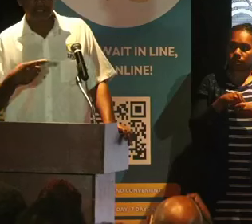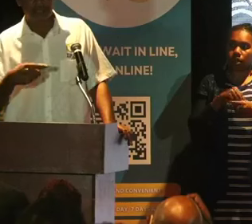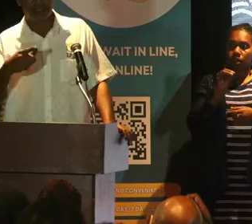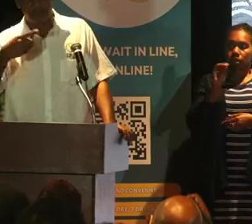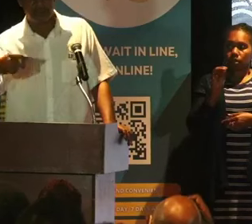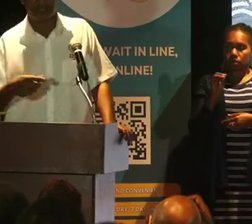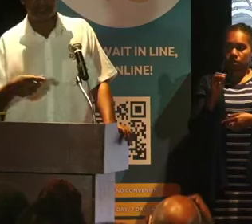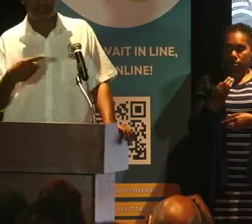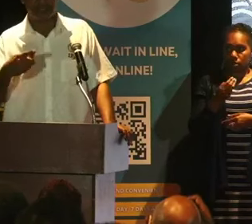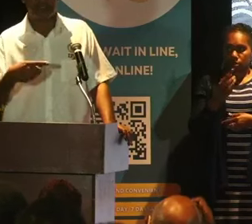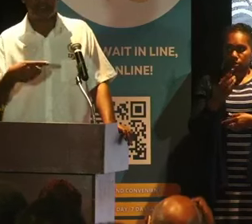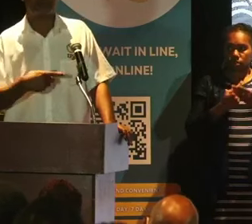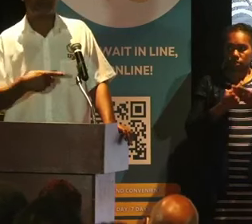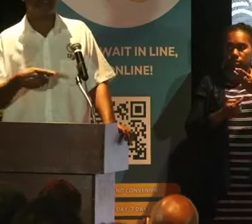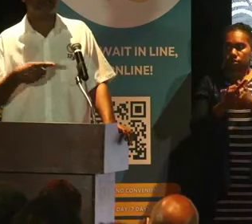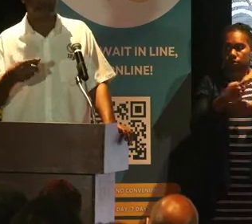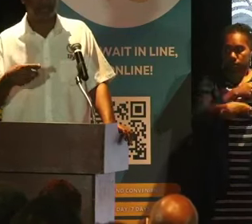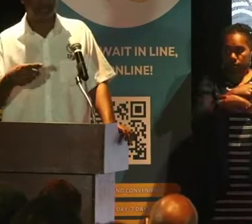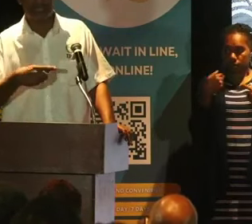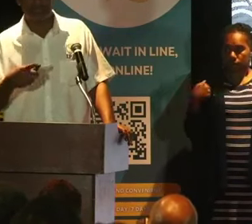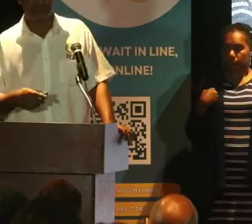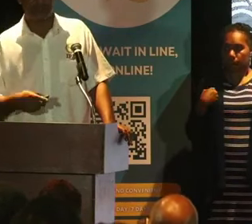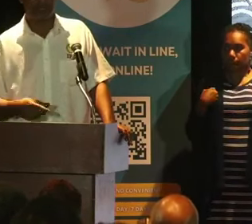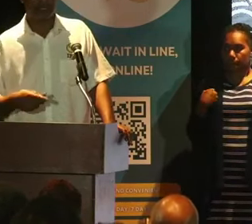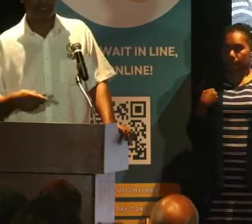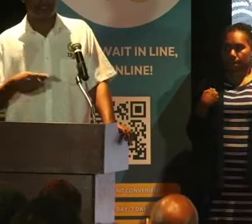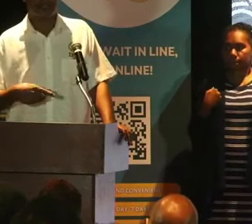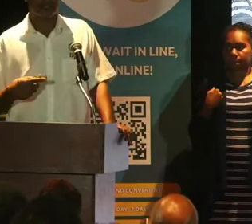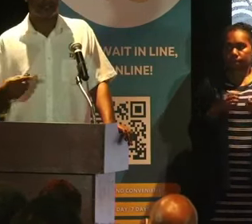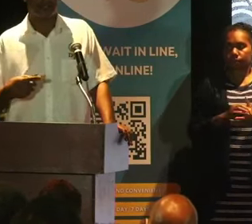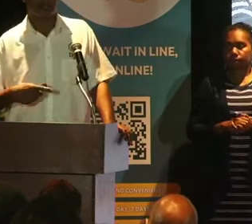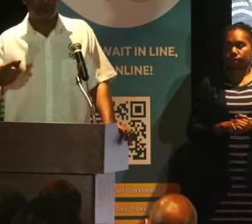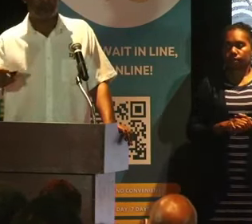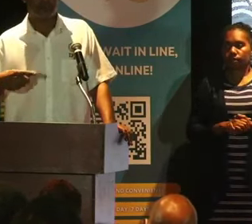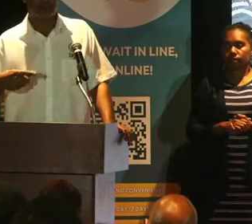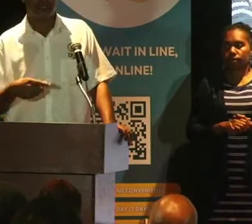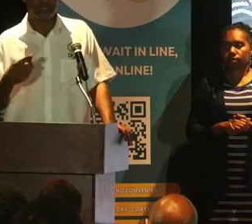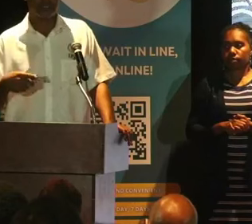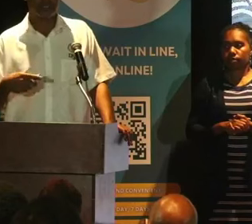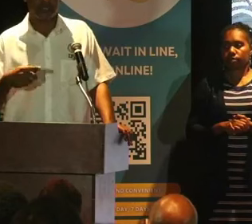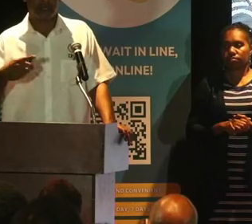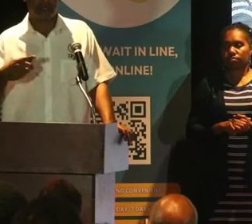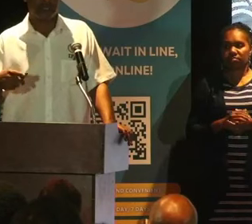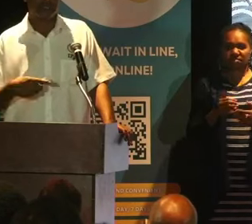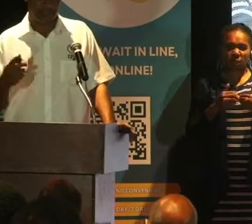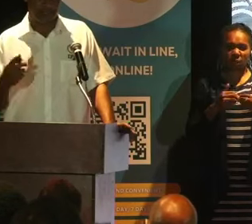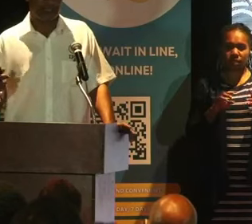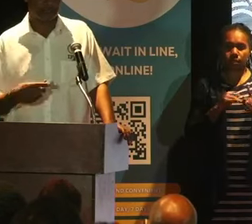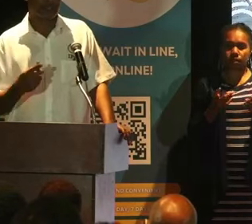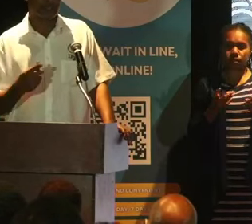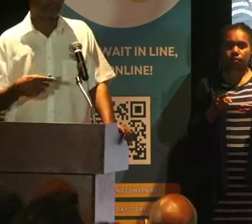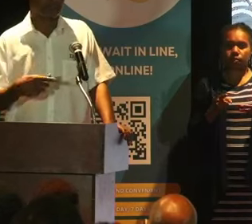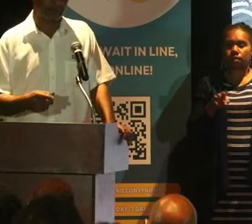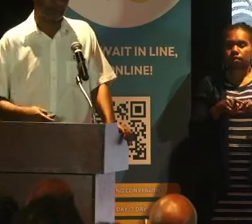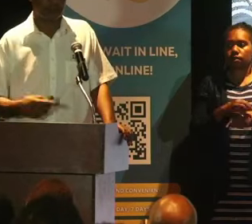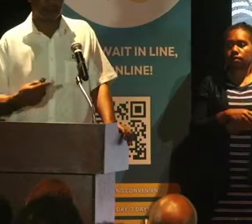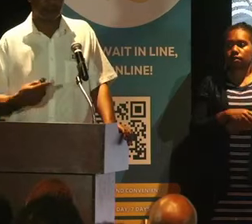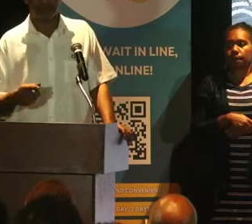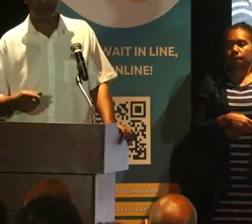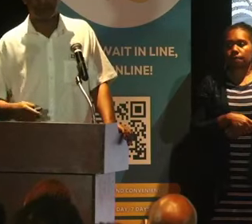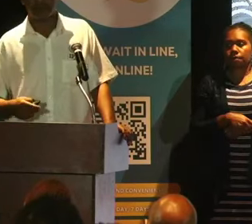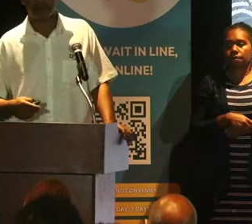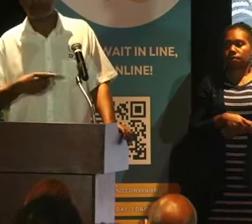as and when we progress, but we need to, you know, start somewhere. So both agencies are already, as I said, we have a